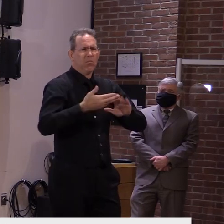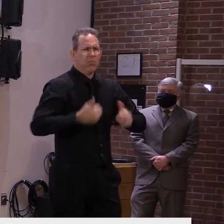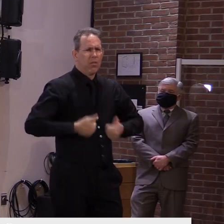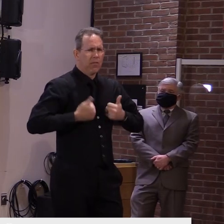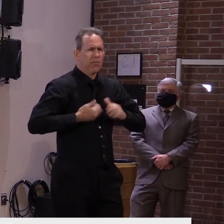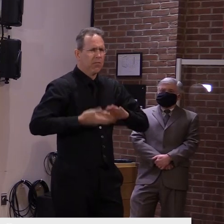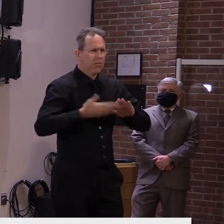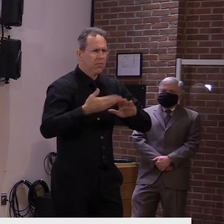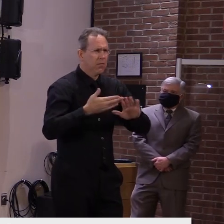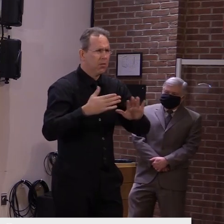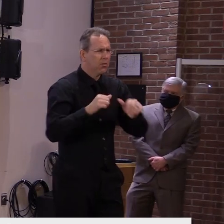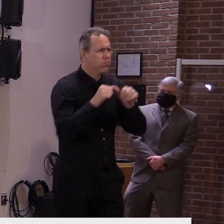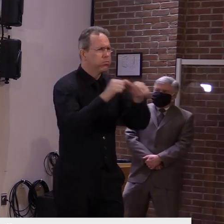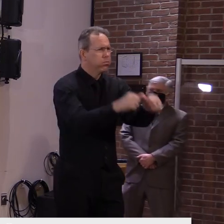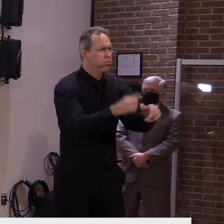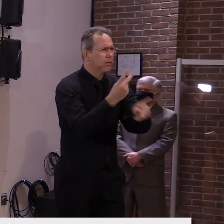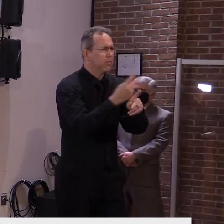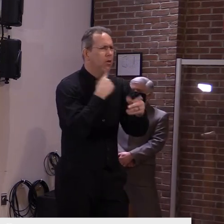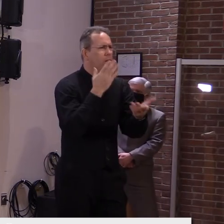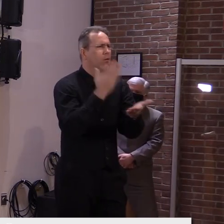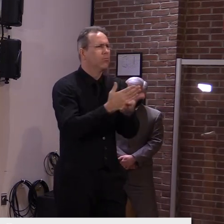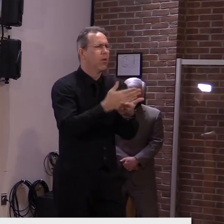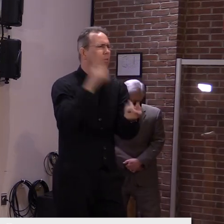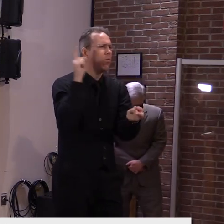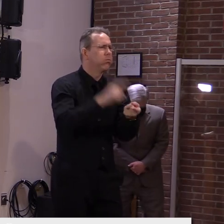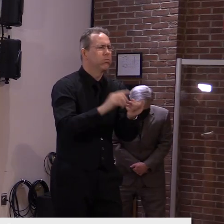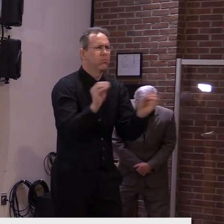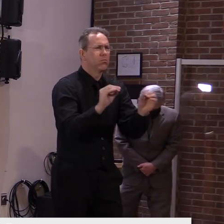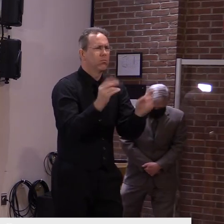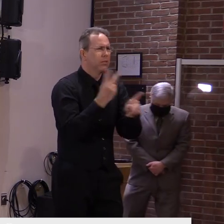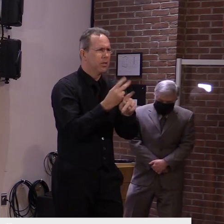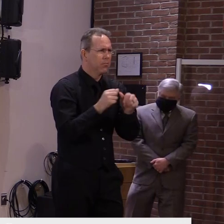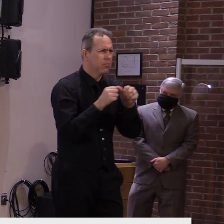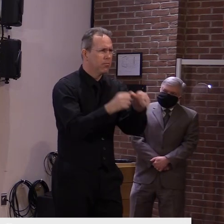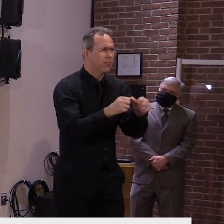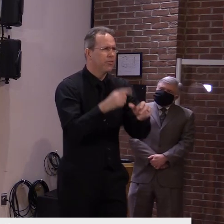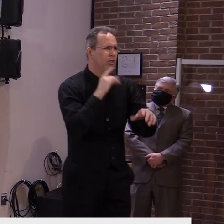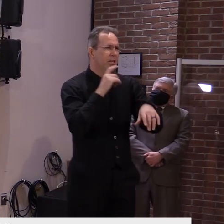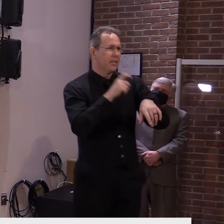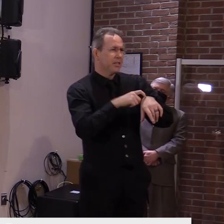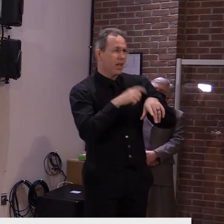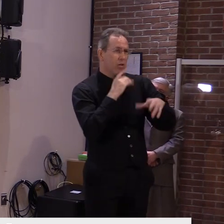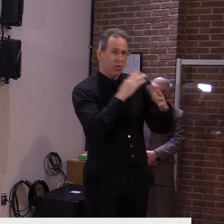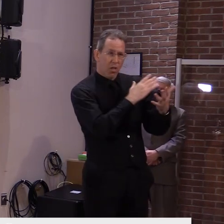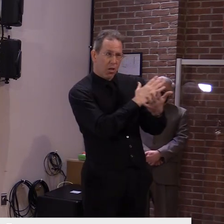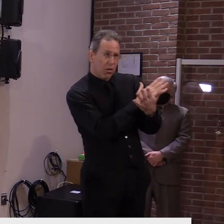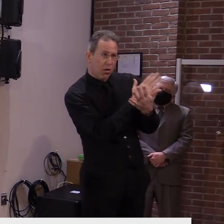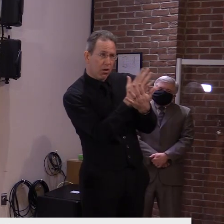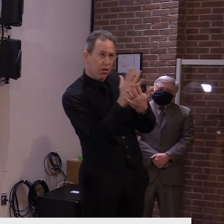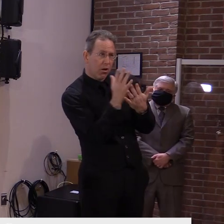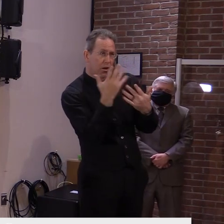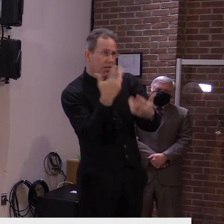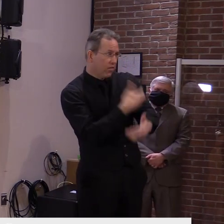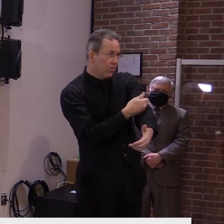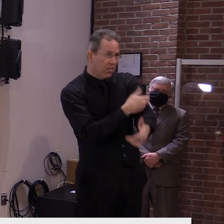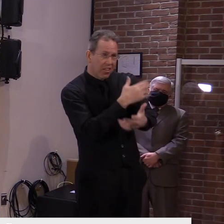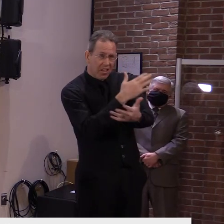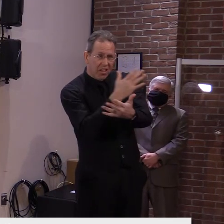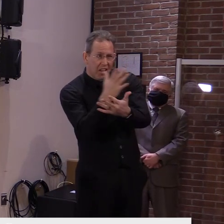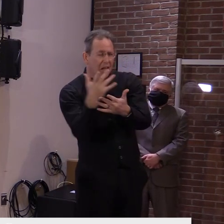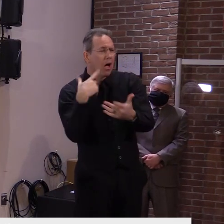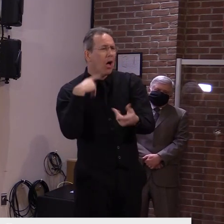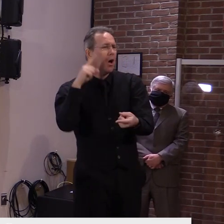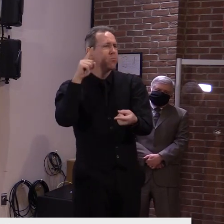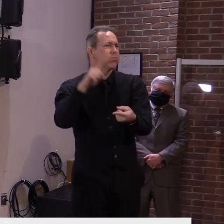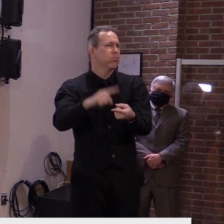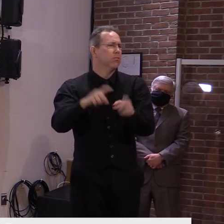period of time to work through the rest of the population. So there are still going to be positive cases in the contact